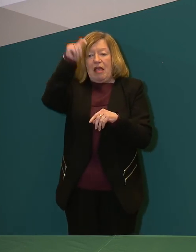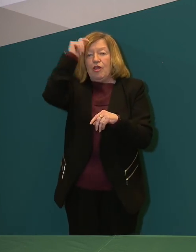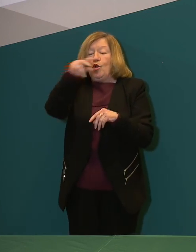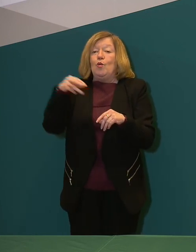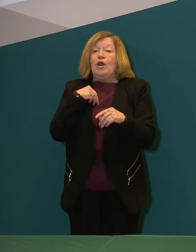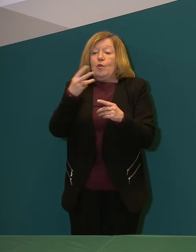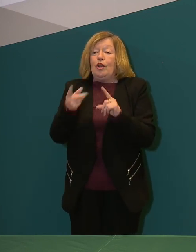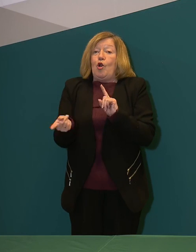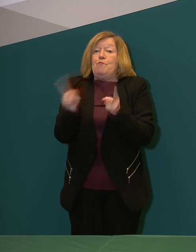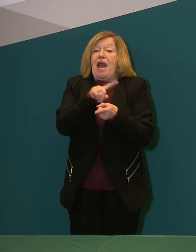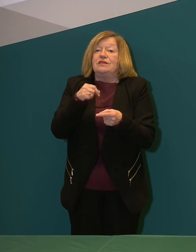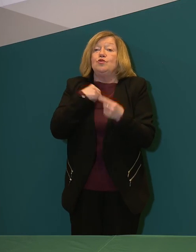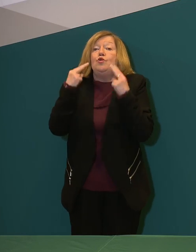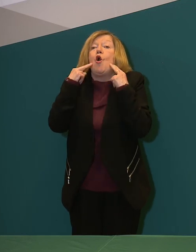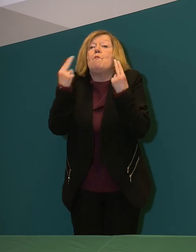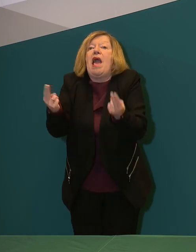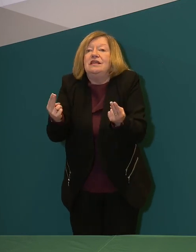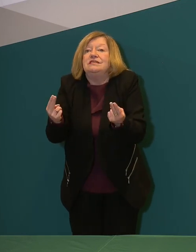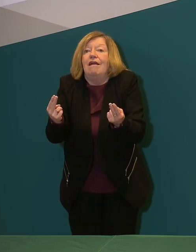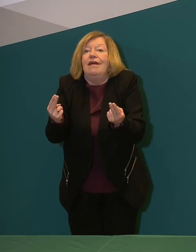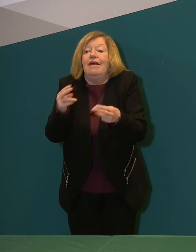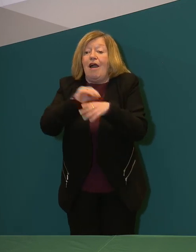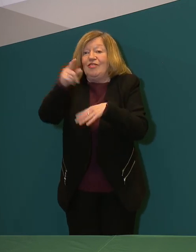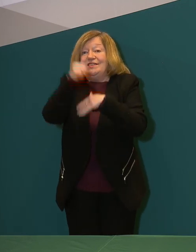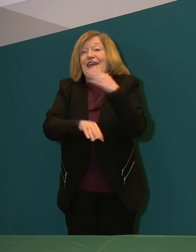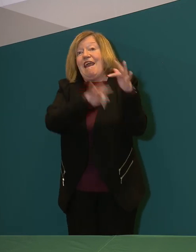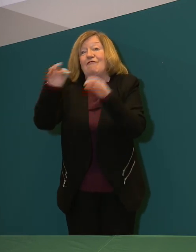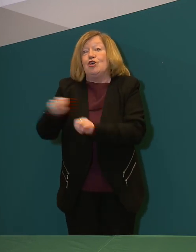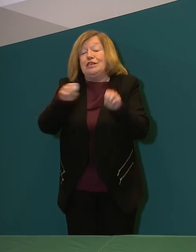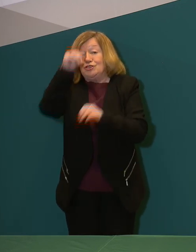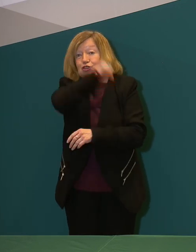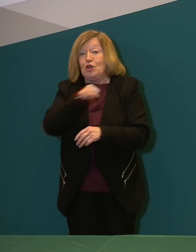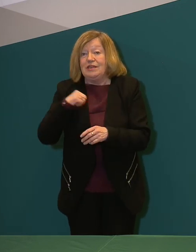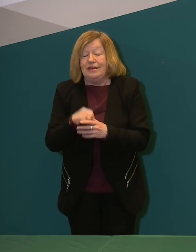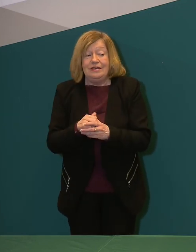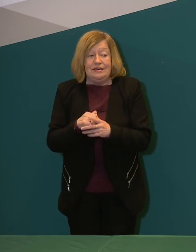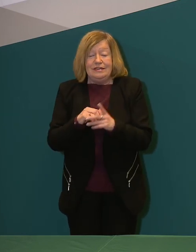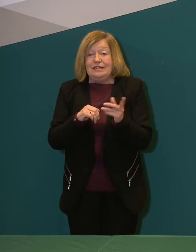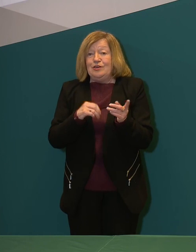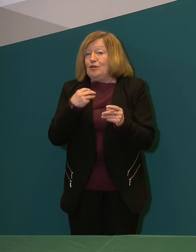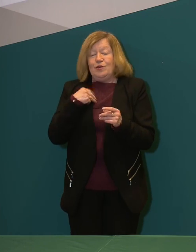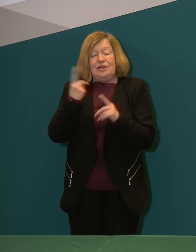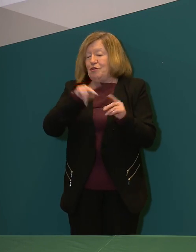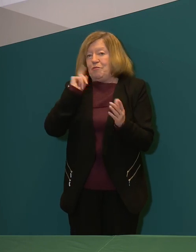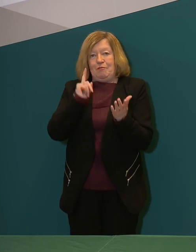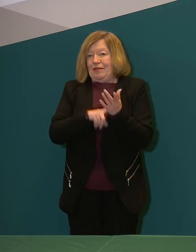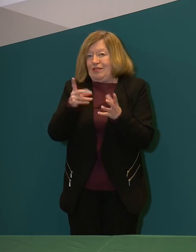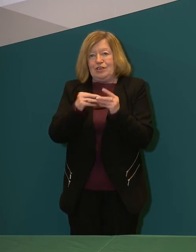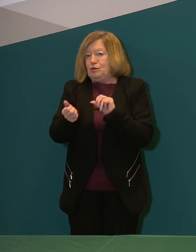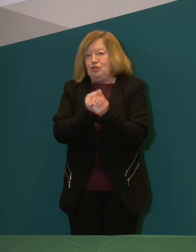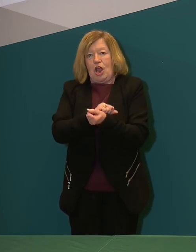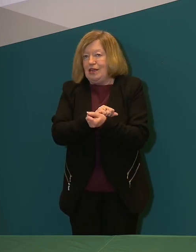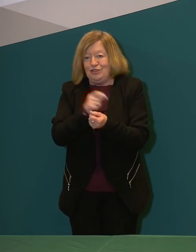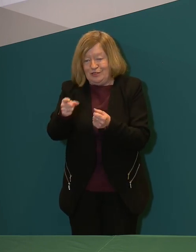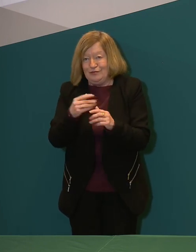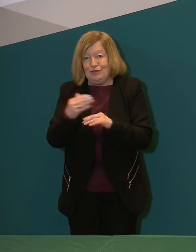we will get back to some sort of normality on the day after Easter Sunday? So we don't believe that things are going to change to the